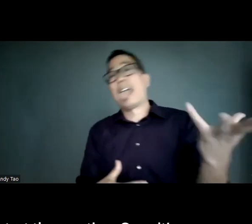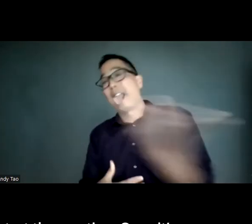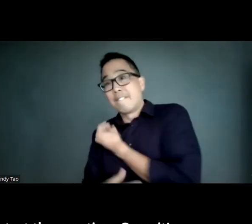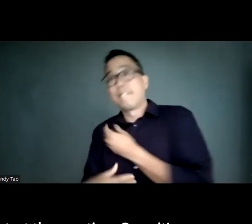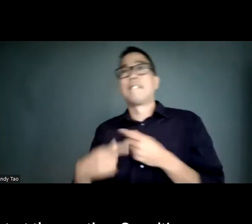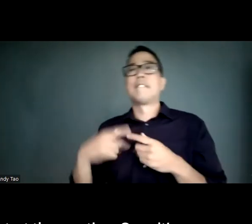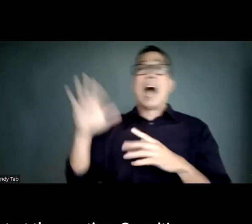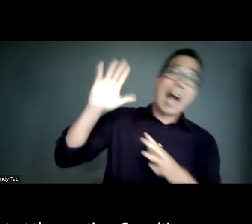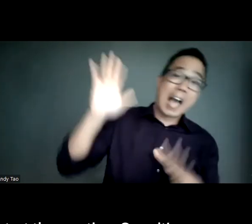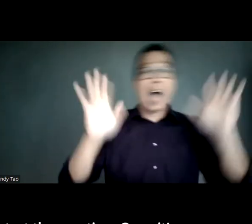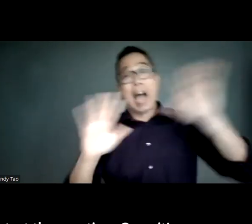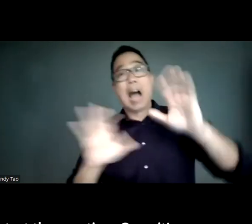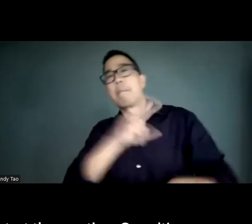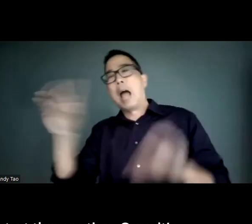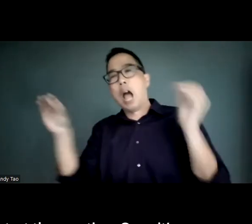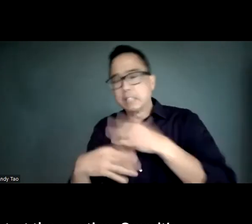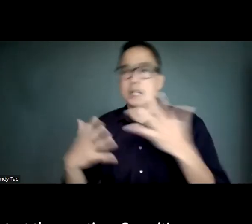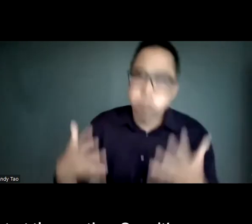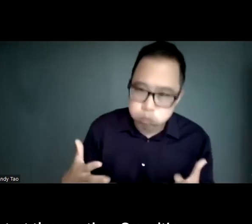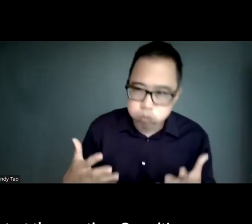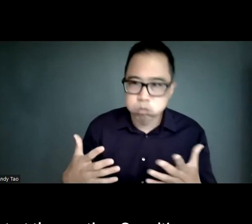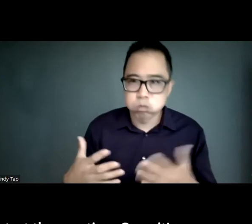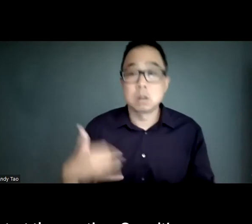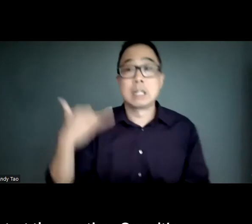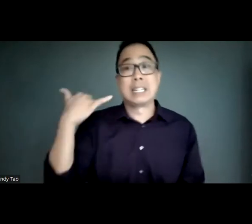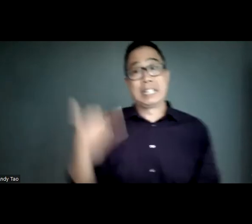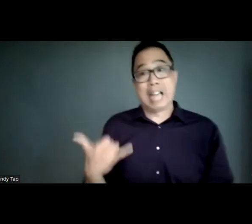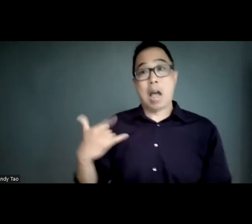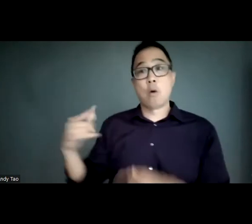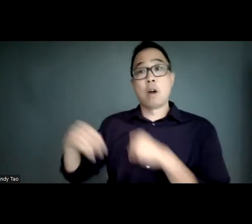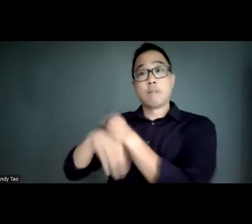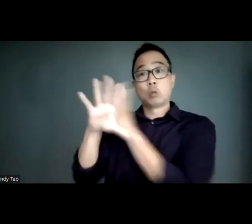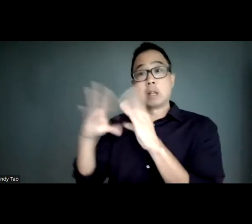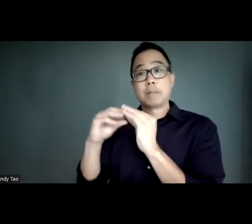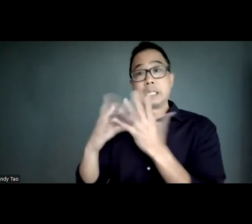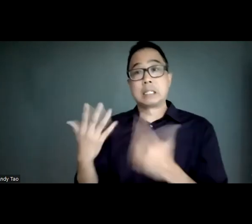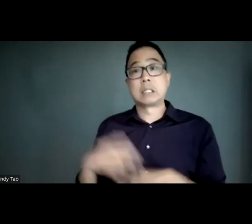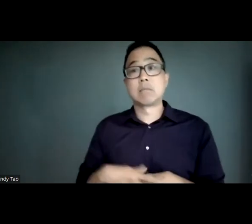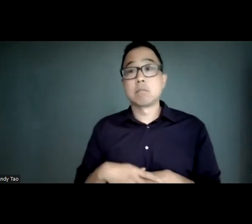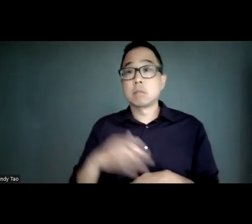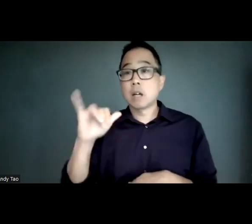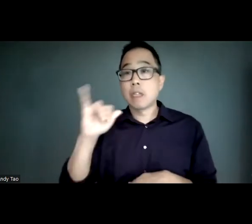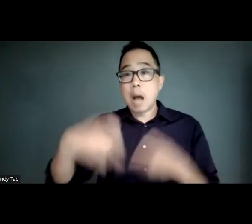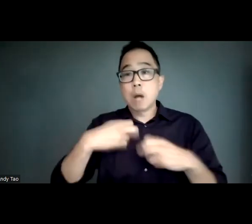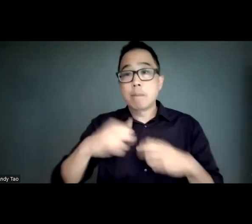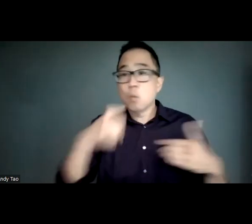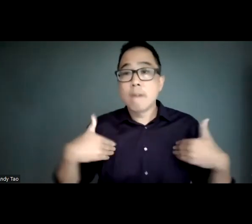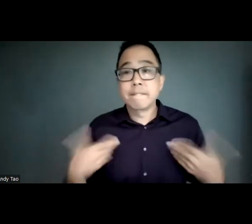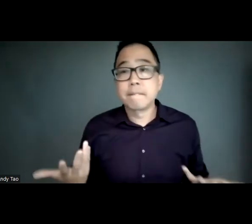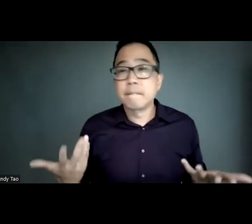into people and had all those 15 conversations. Then you leave, you have another 1500 conversations, you get back to your office. Now with virtual